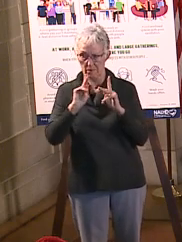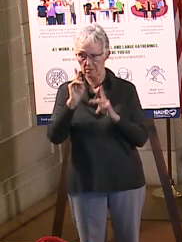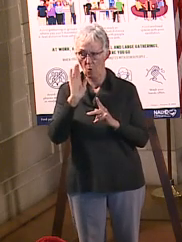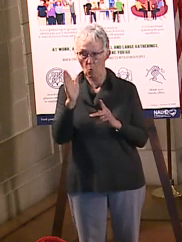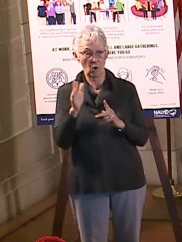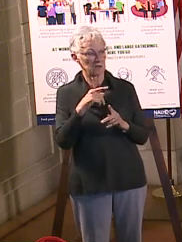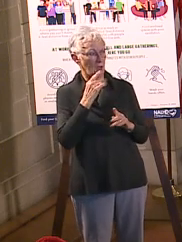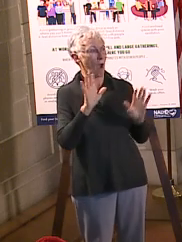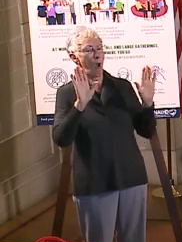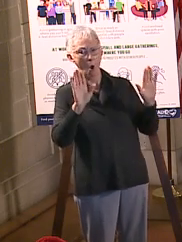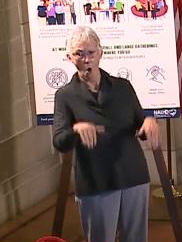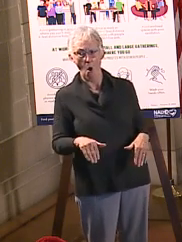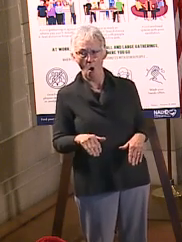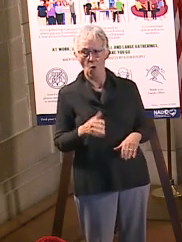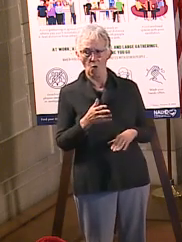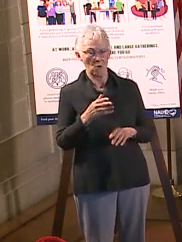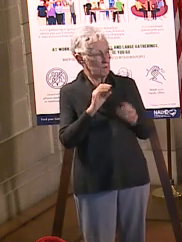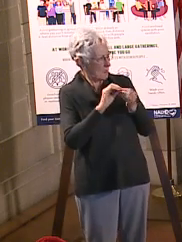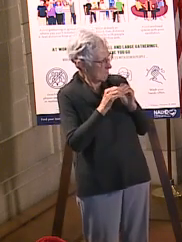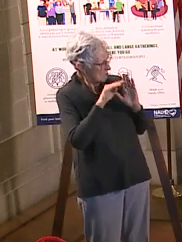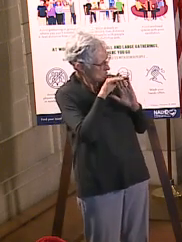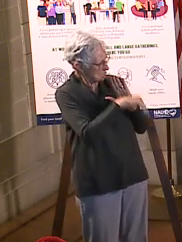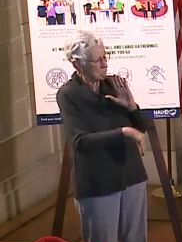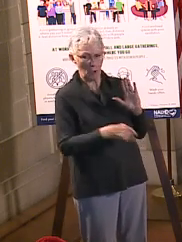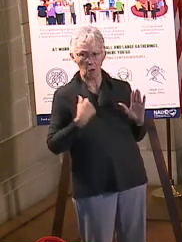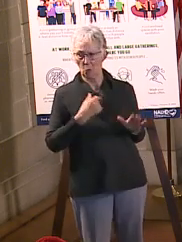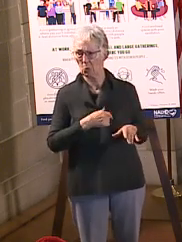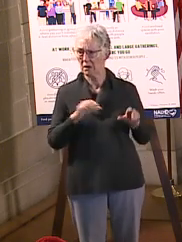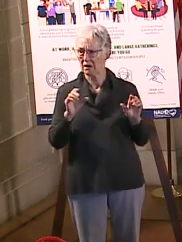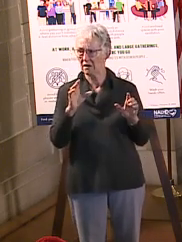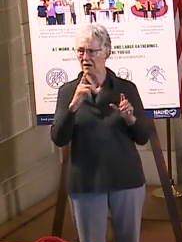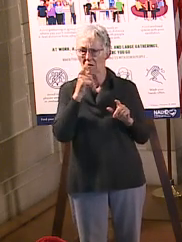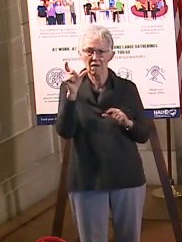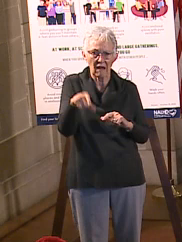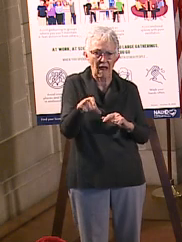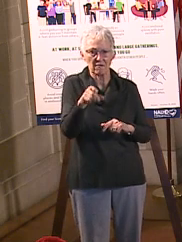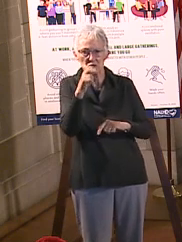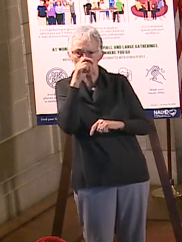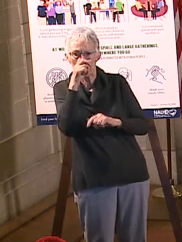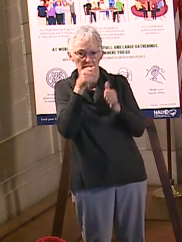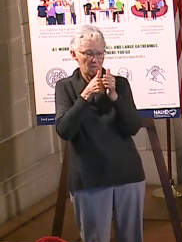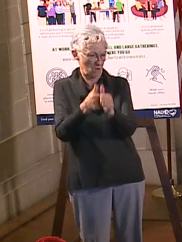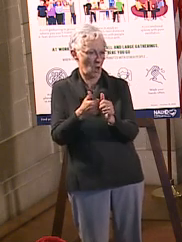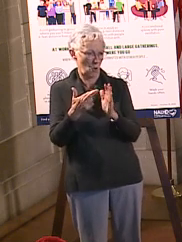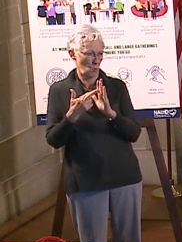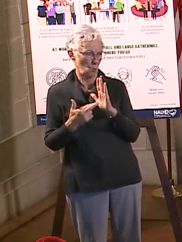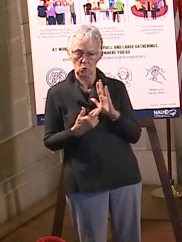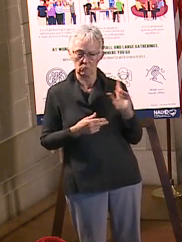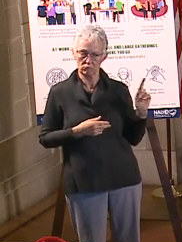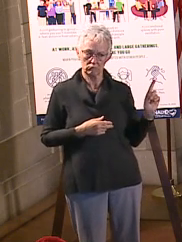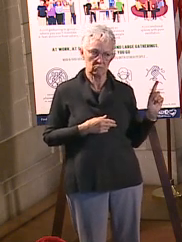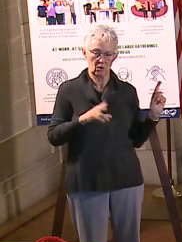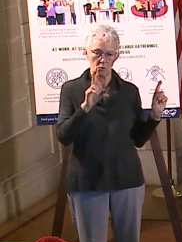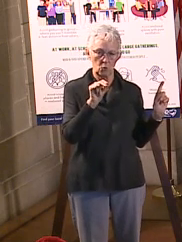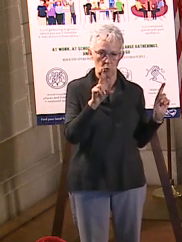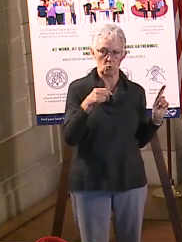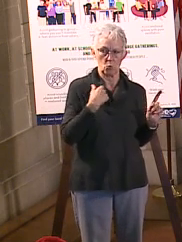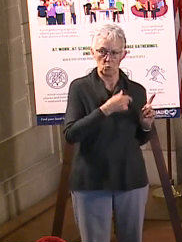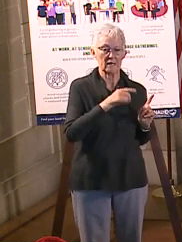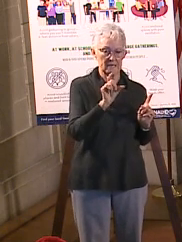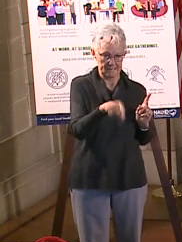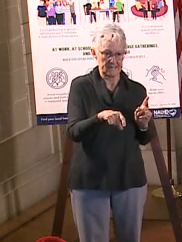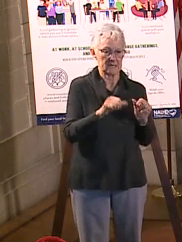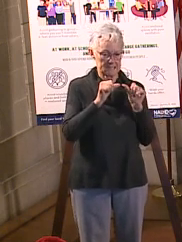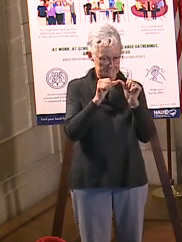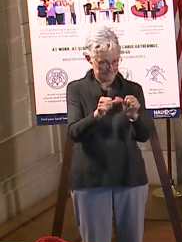that people might let down their guard? And that's, again, why we need to continue to stay vigilant. Nebraskans have been taking the right steps to be able to slow down the